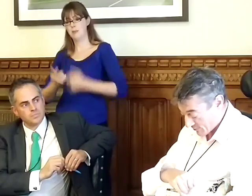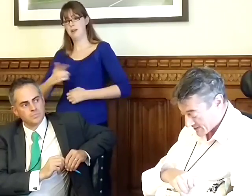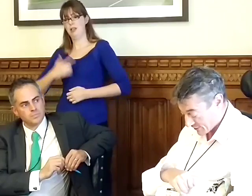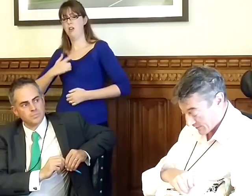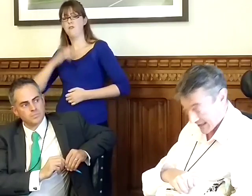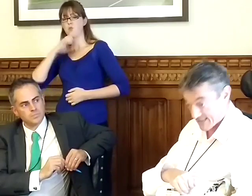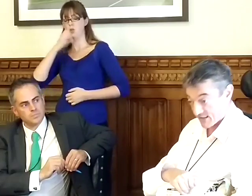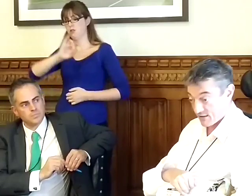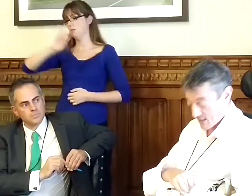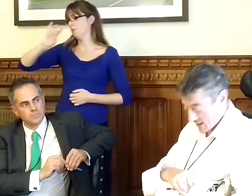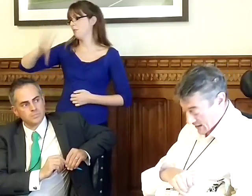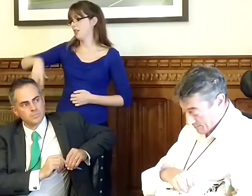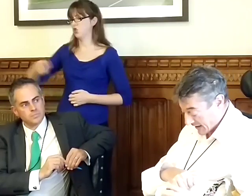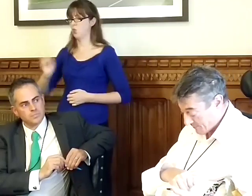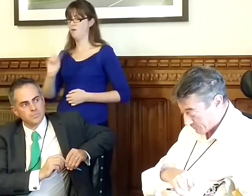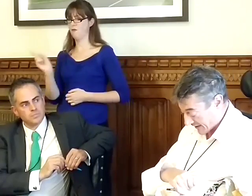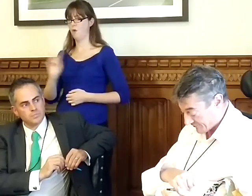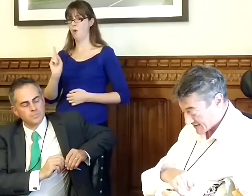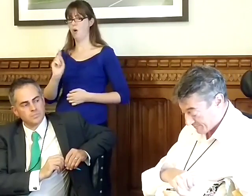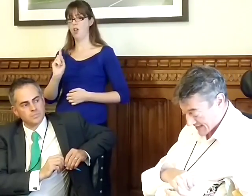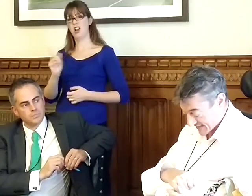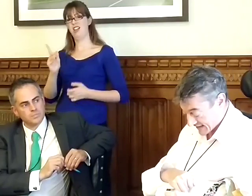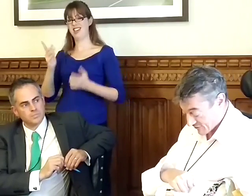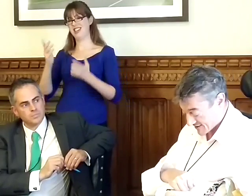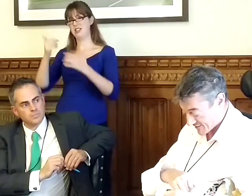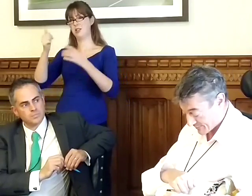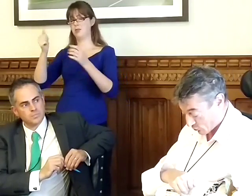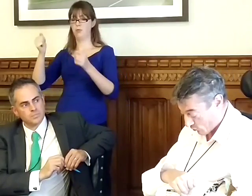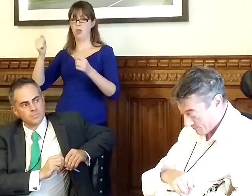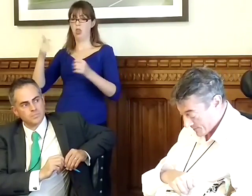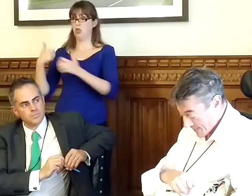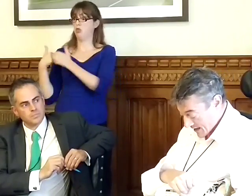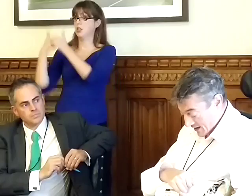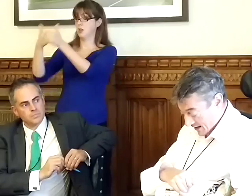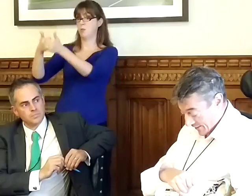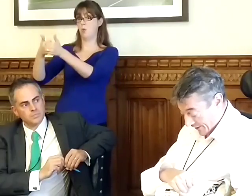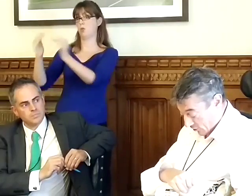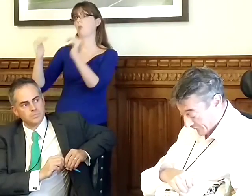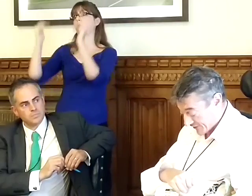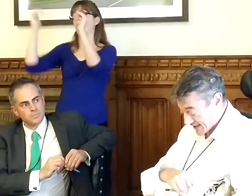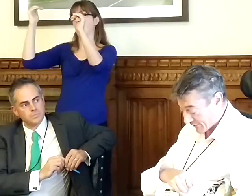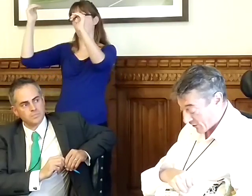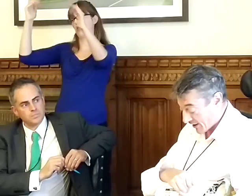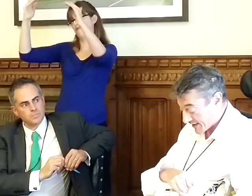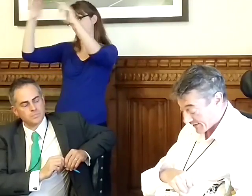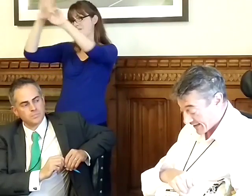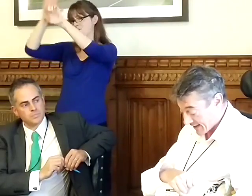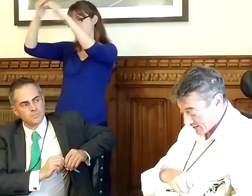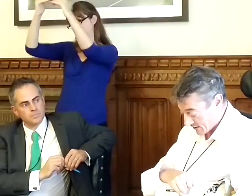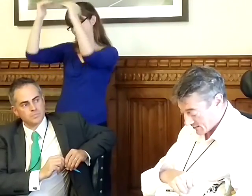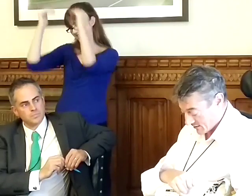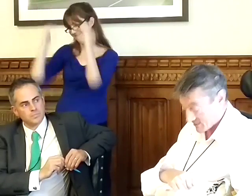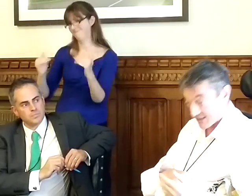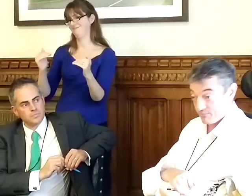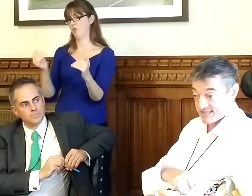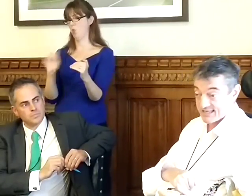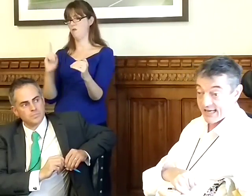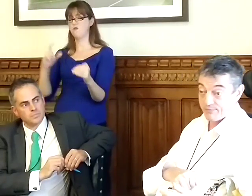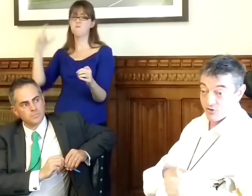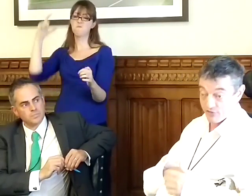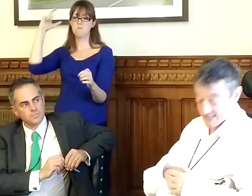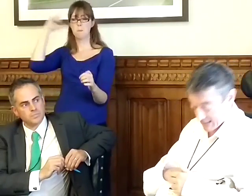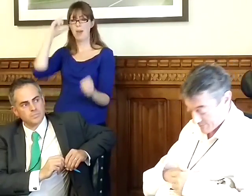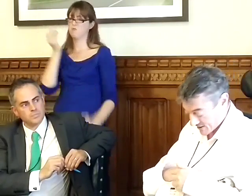of the lowest common denominator, bed and breakfast, basic levels of support that often is provided under